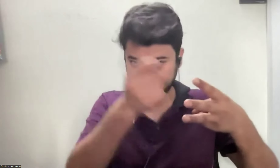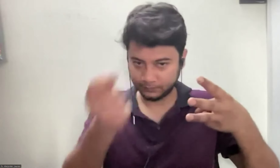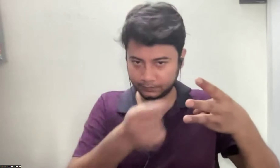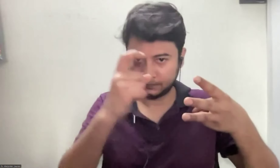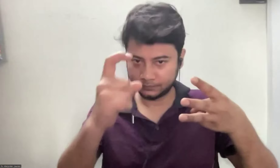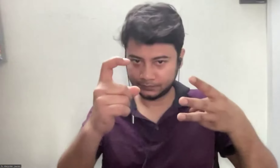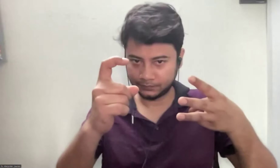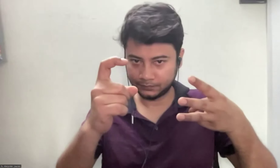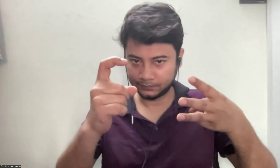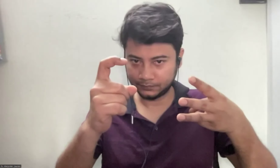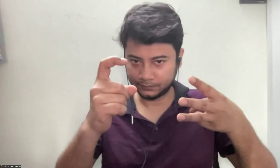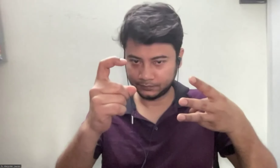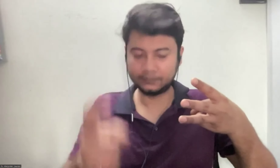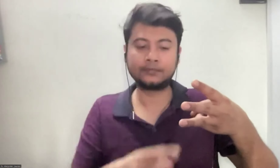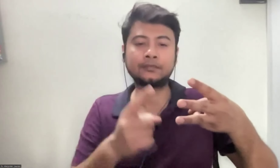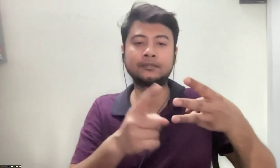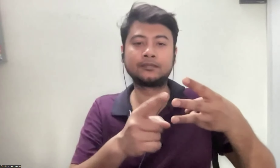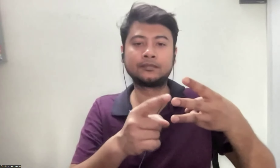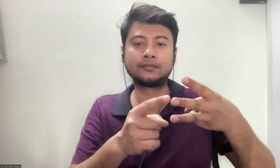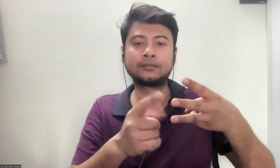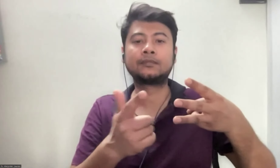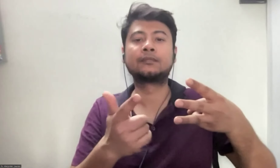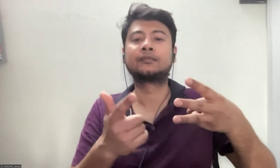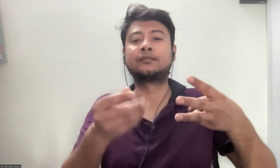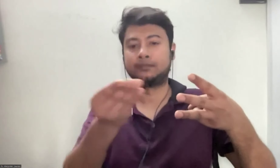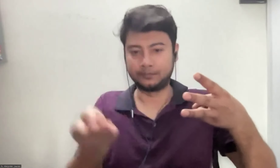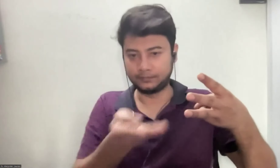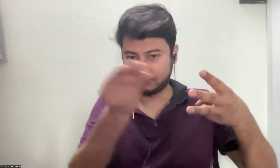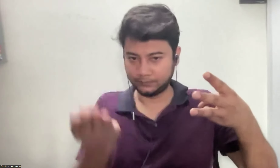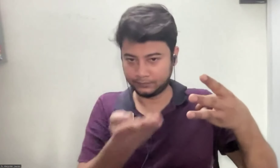bell and with one hand you offer and left hand you ring the bell.